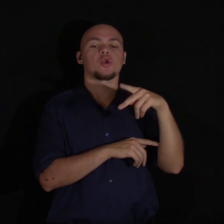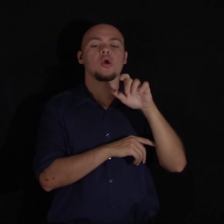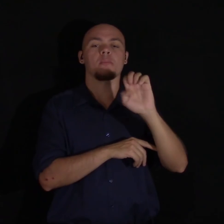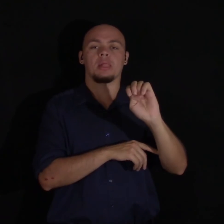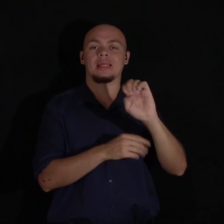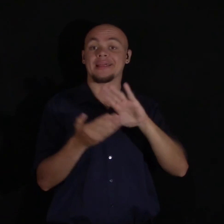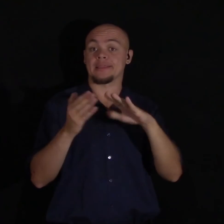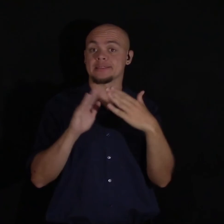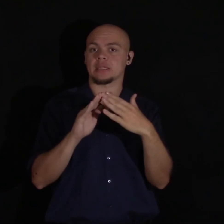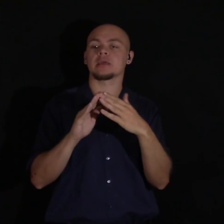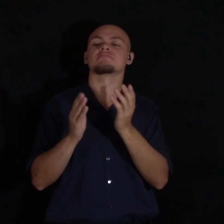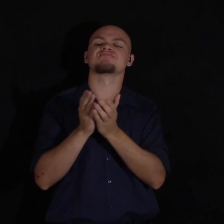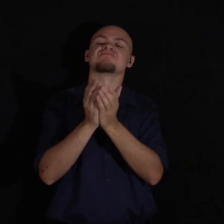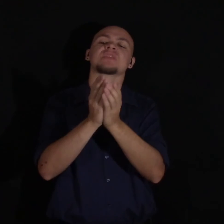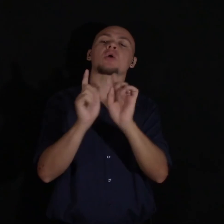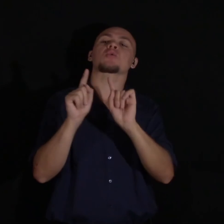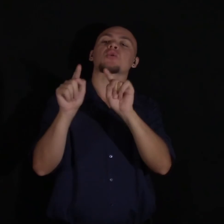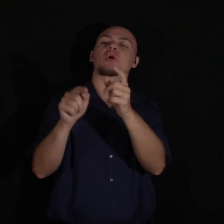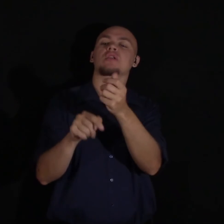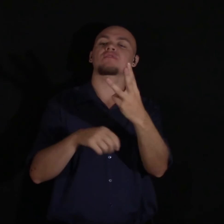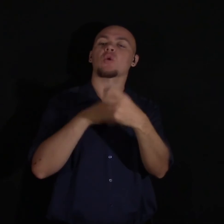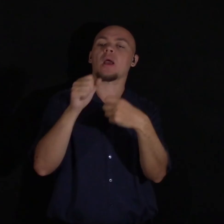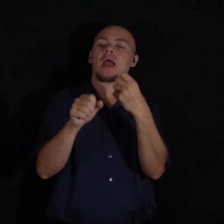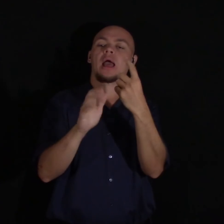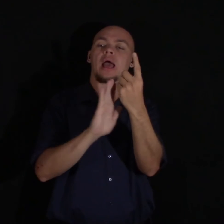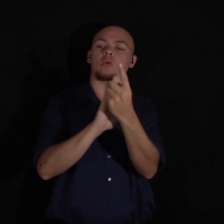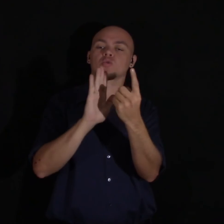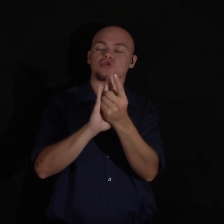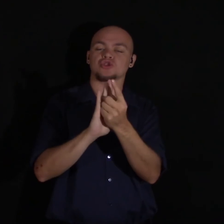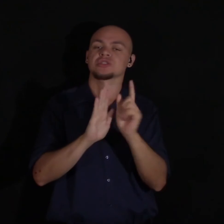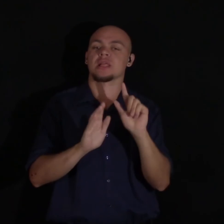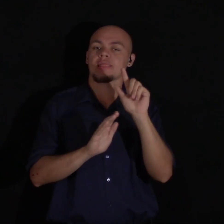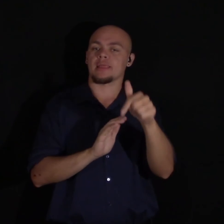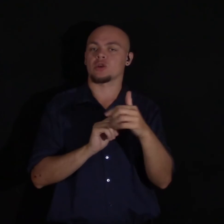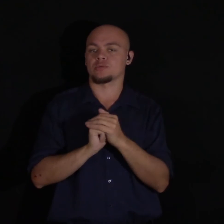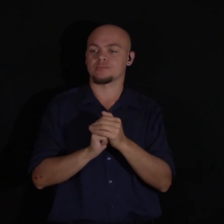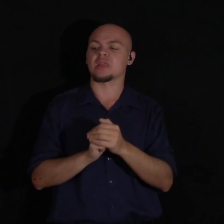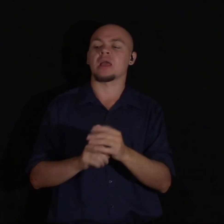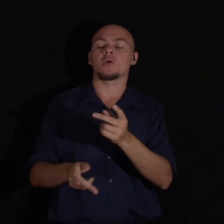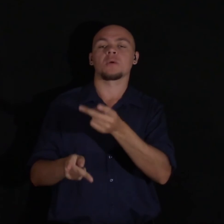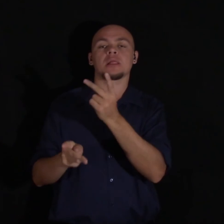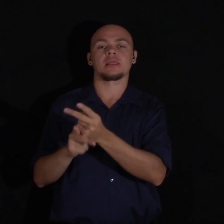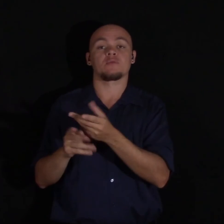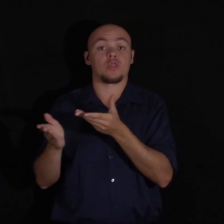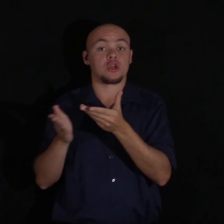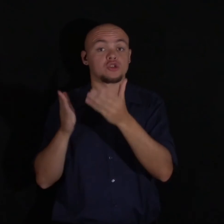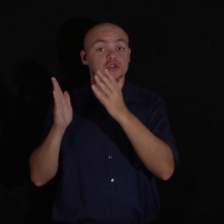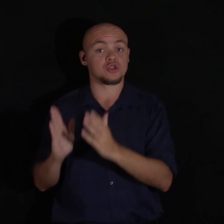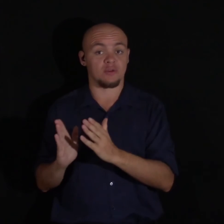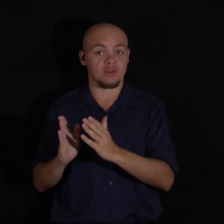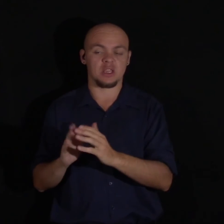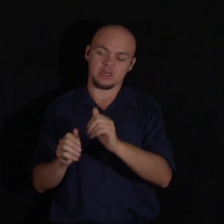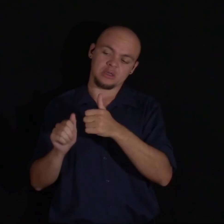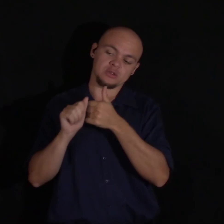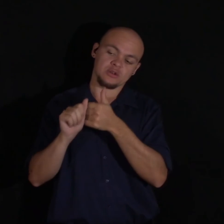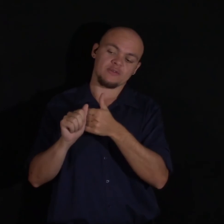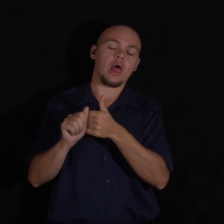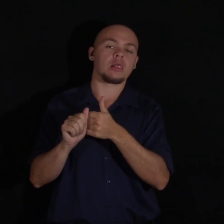hours. He intended to leave his daughter under the care of a confidential servant, to follow at her leisure with the greater part of